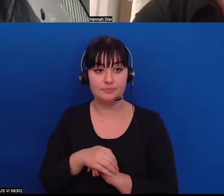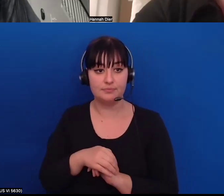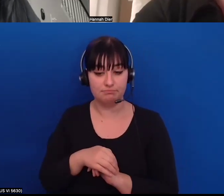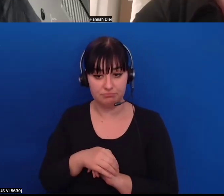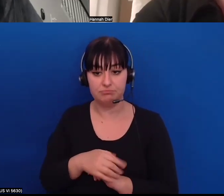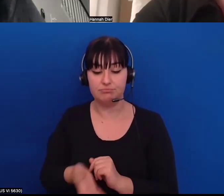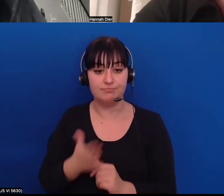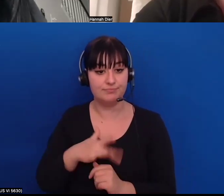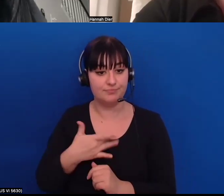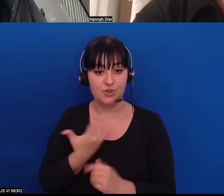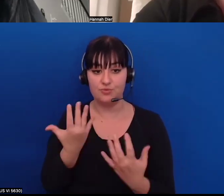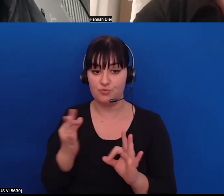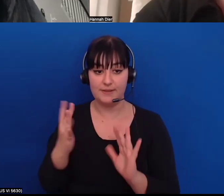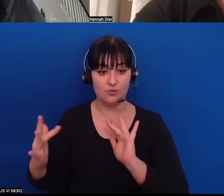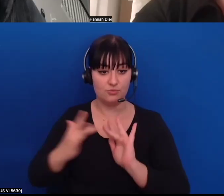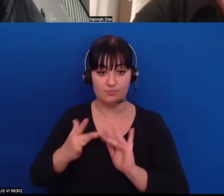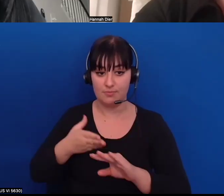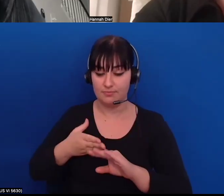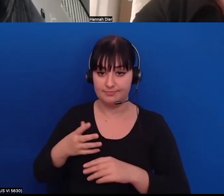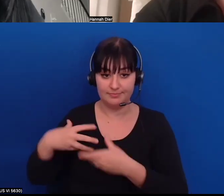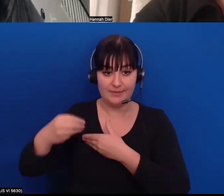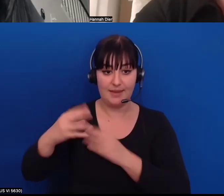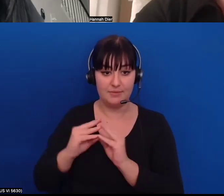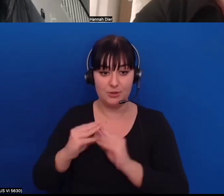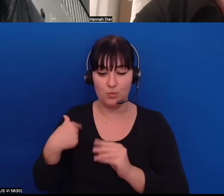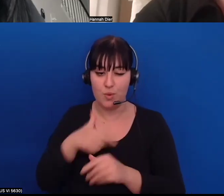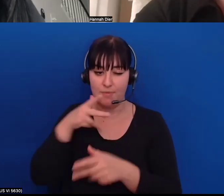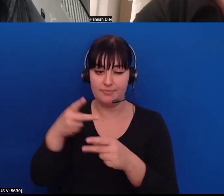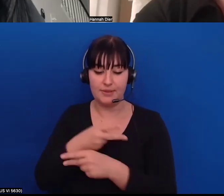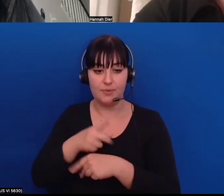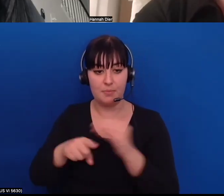feel free to connect with us offline as well, and we'll work on ironing that piece out.